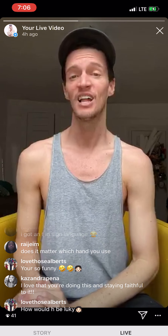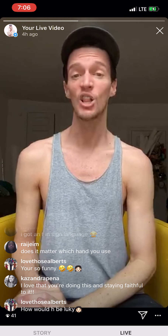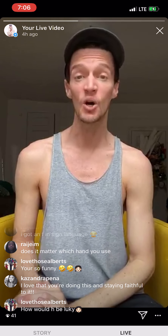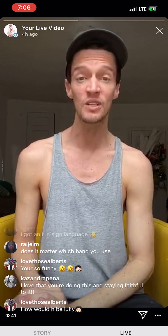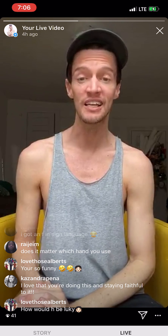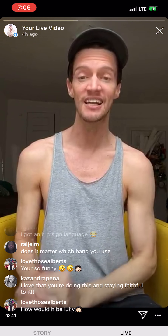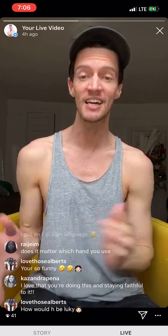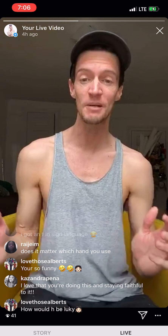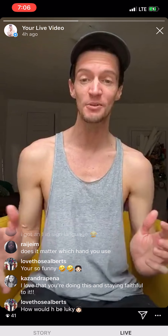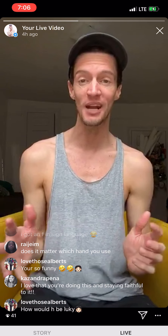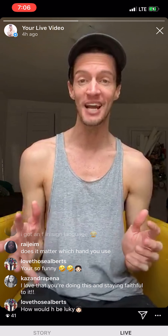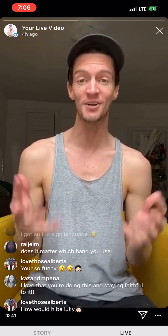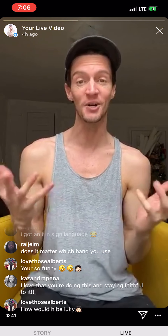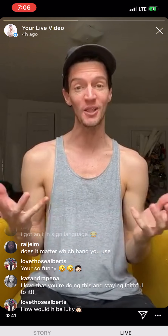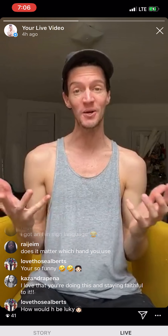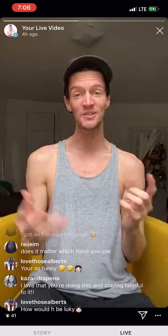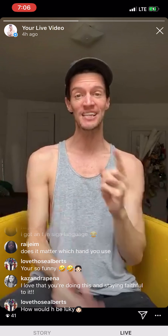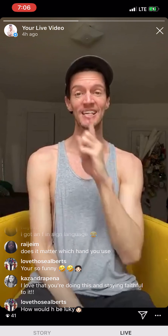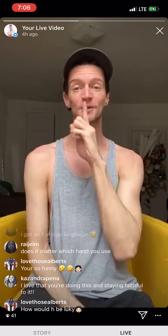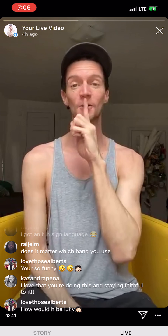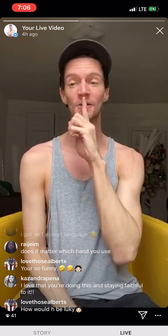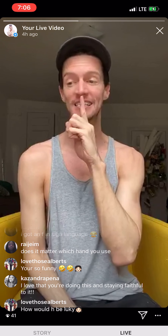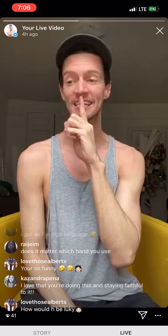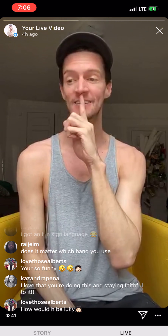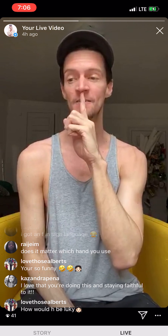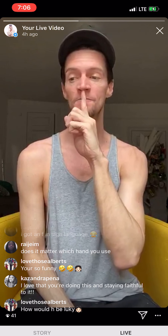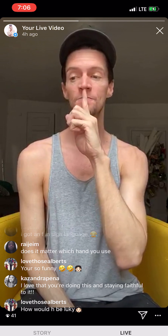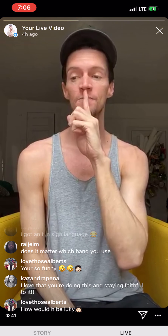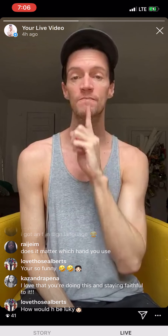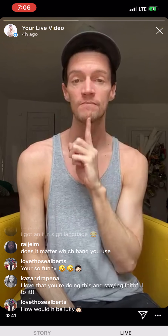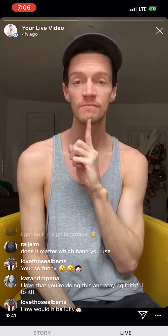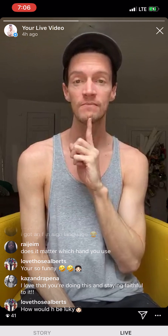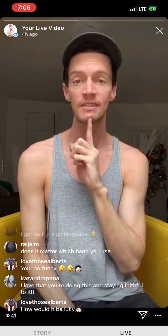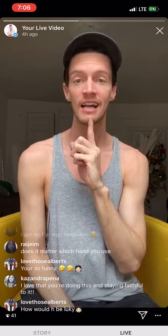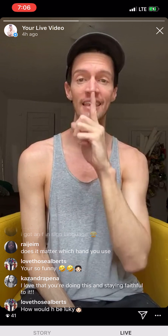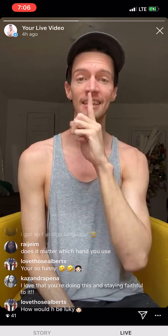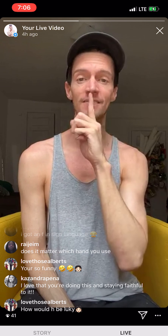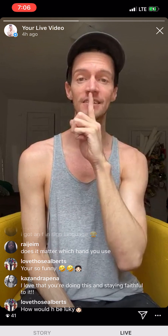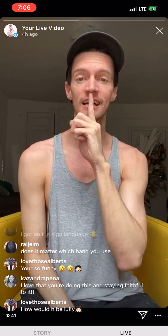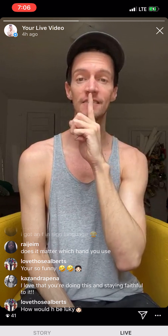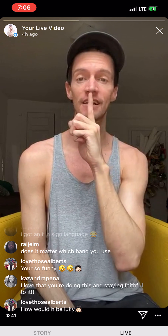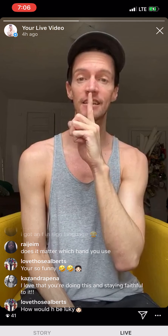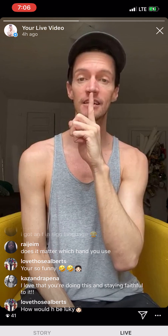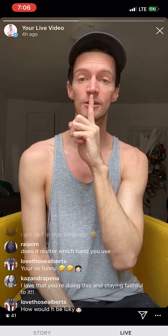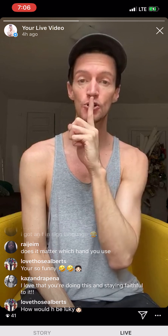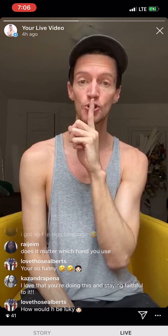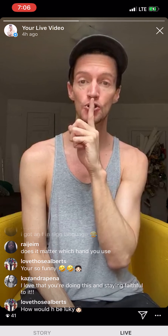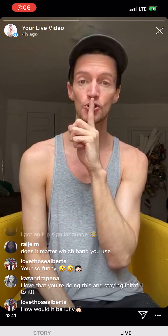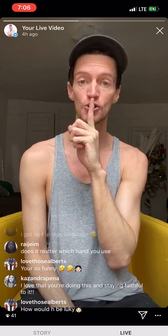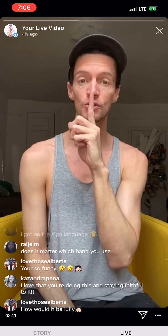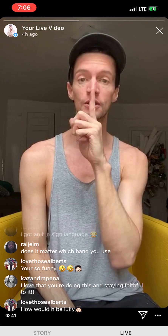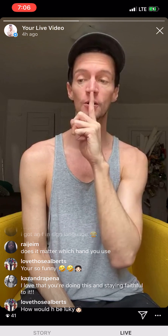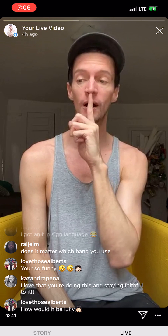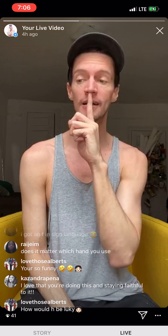Lonely. A lot of people right now are lonely in their quarantine. I think of it as kind of like the shh. They're quiet. They're